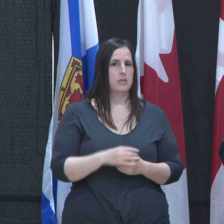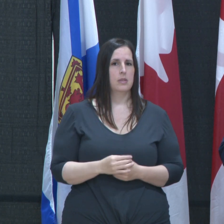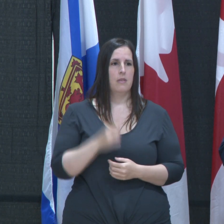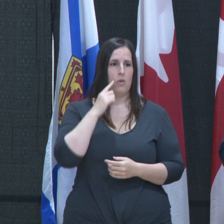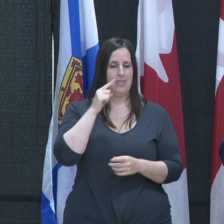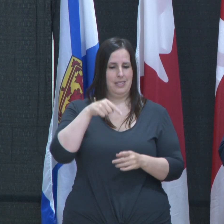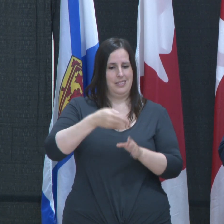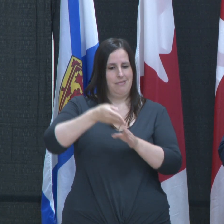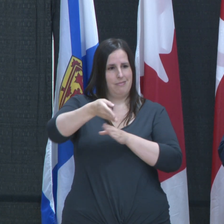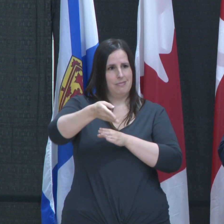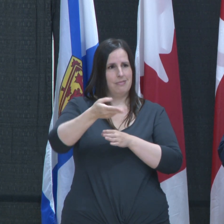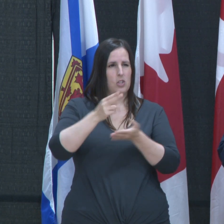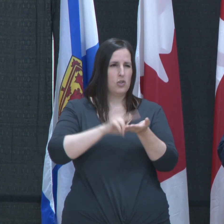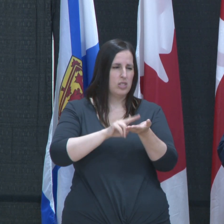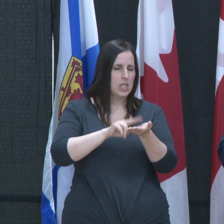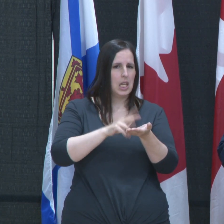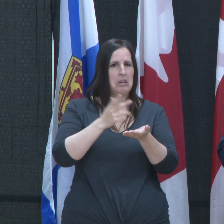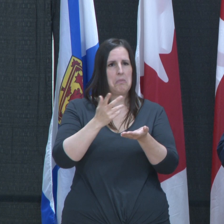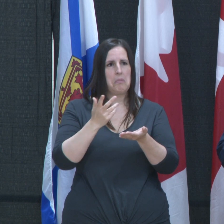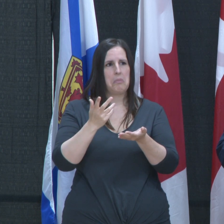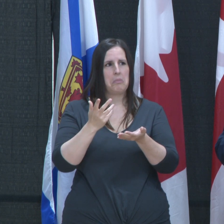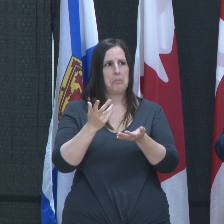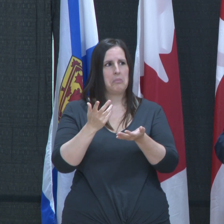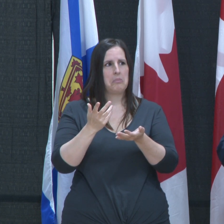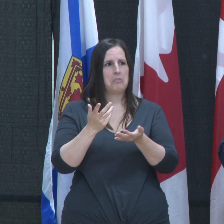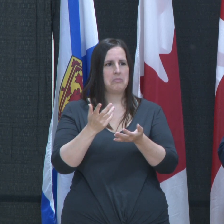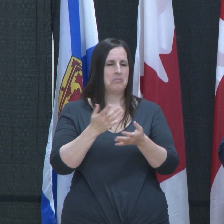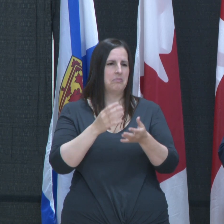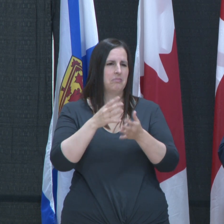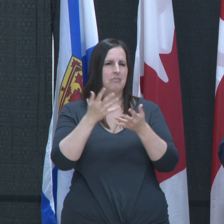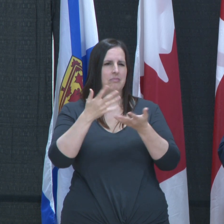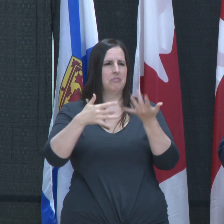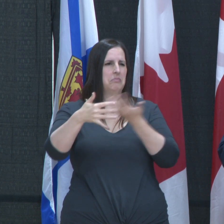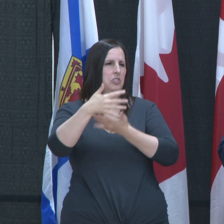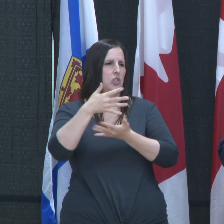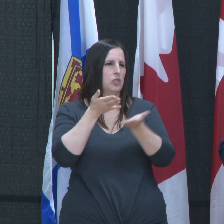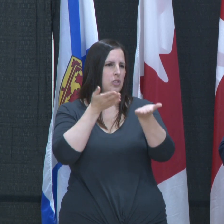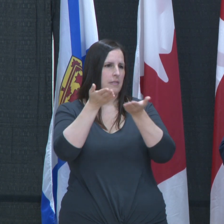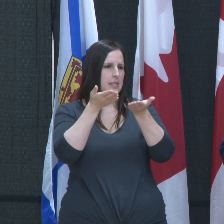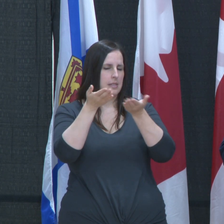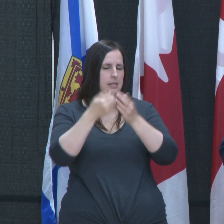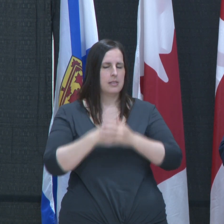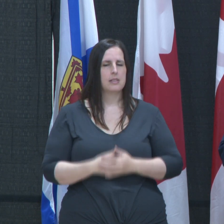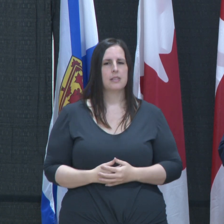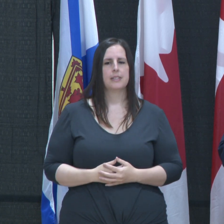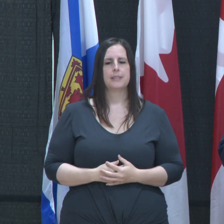sector in terms of nursing and social services, is every month